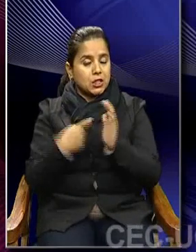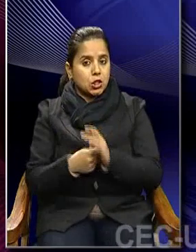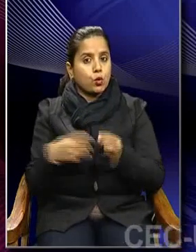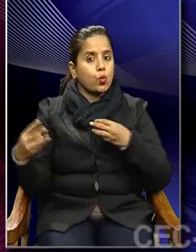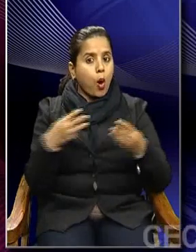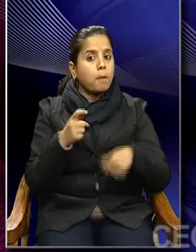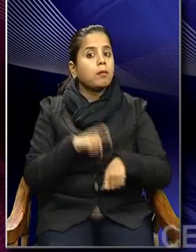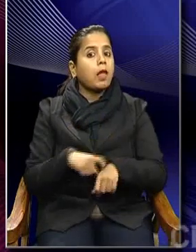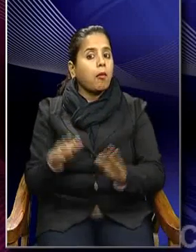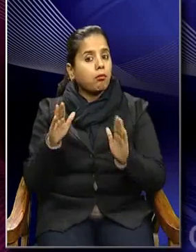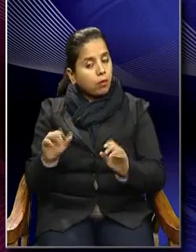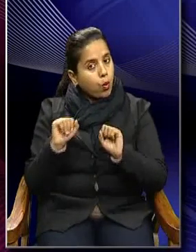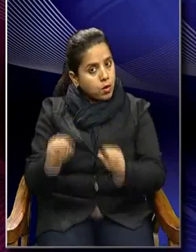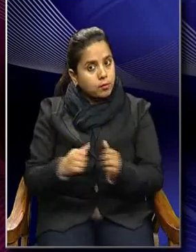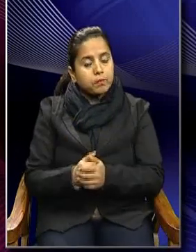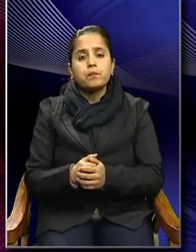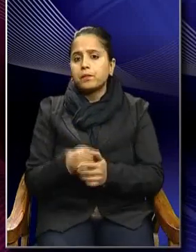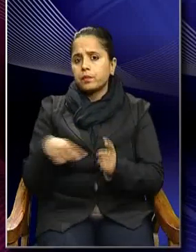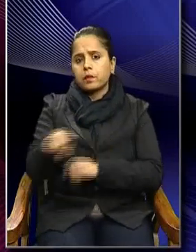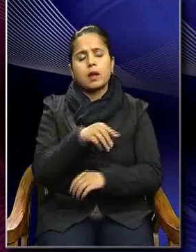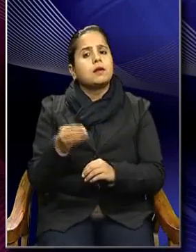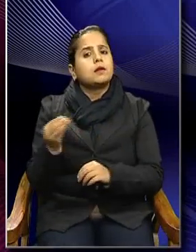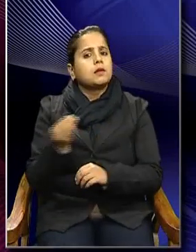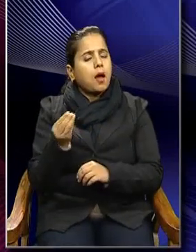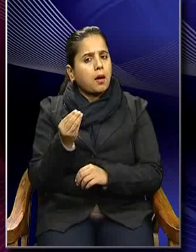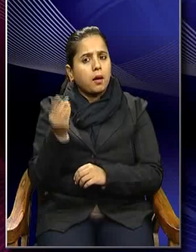after some very